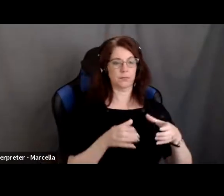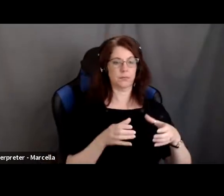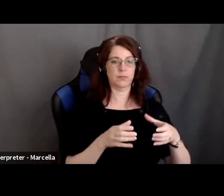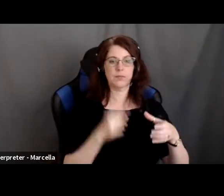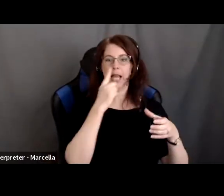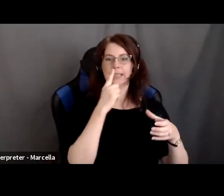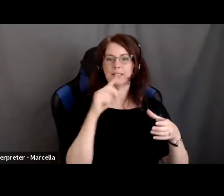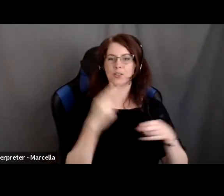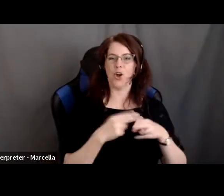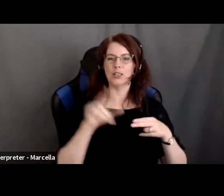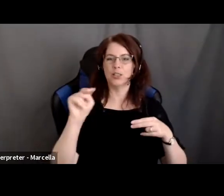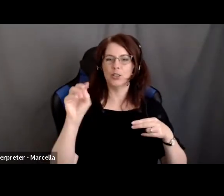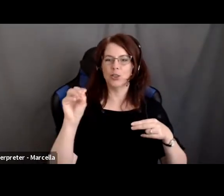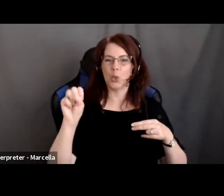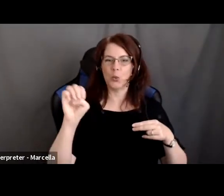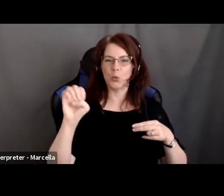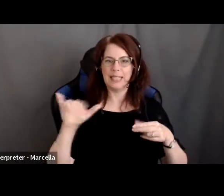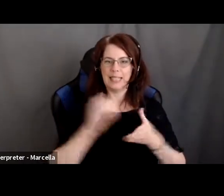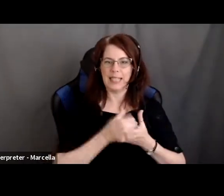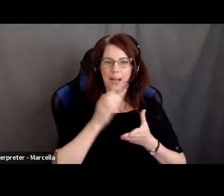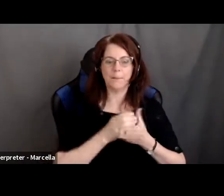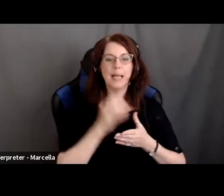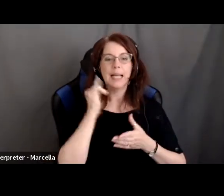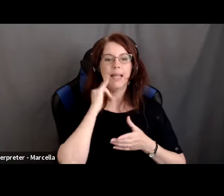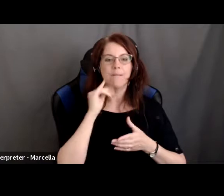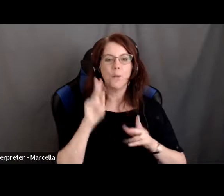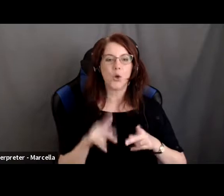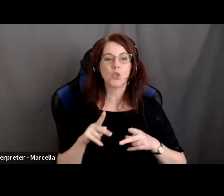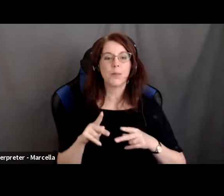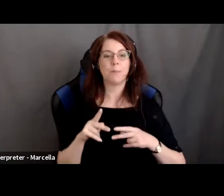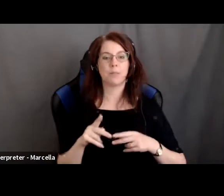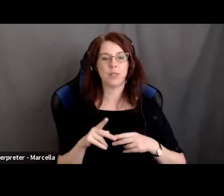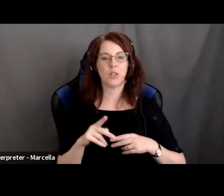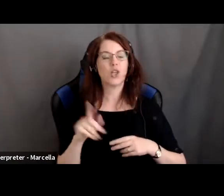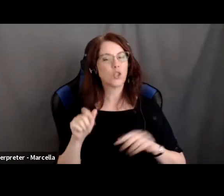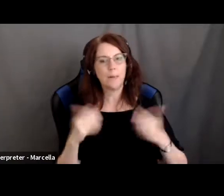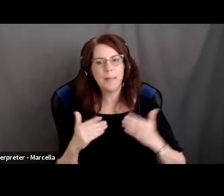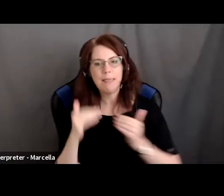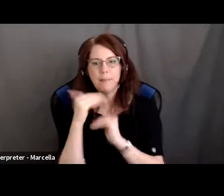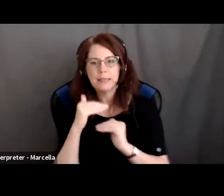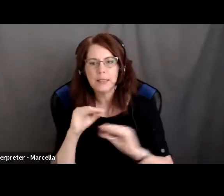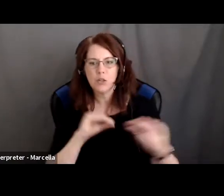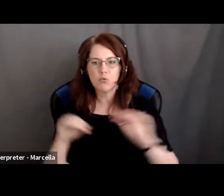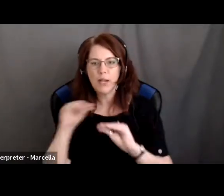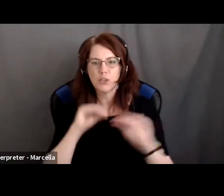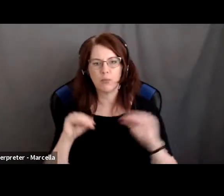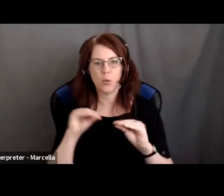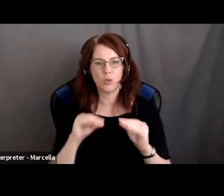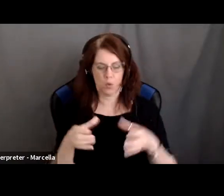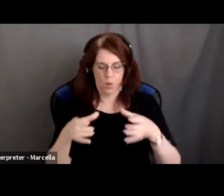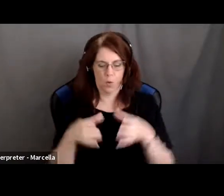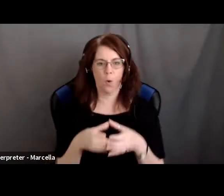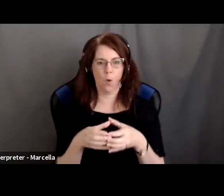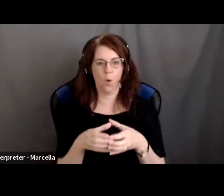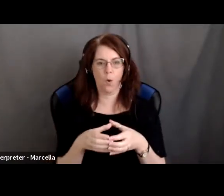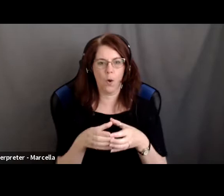cup. So this is for people who, again, it could be range of motion. So you can hold the cup, and